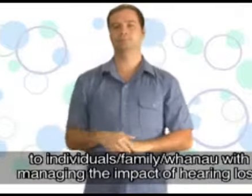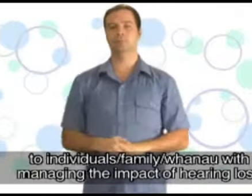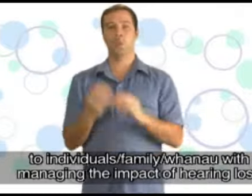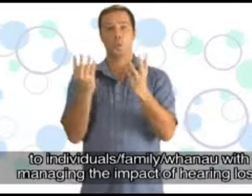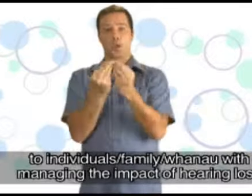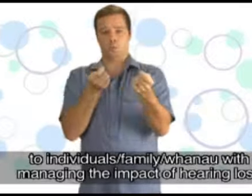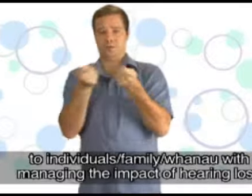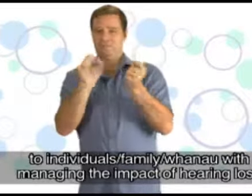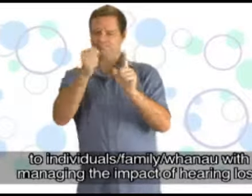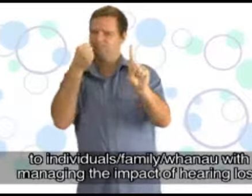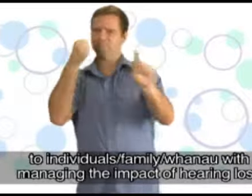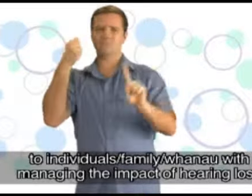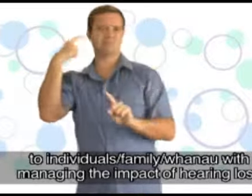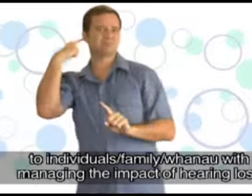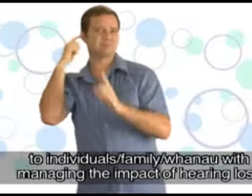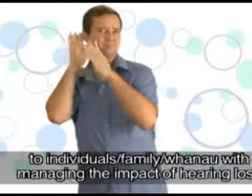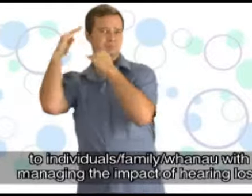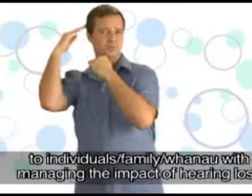with managing the impact of hearing loss.